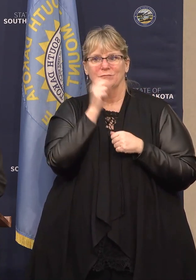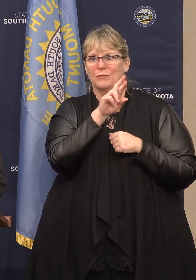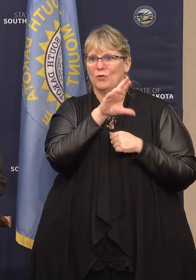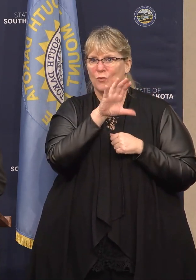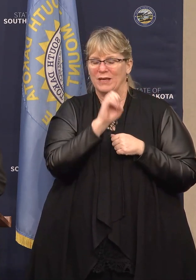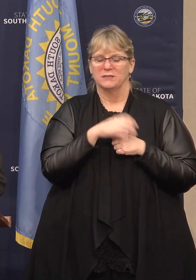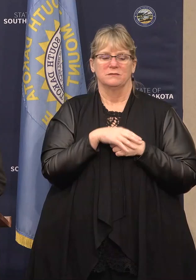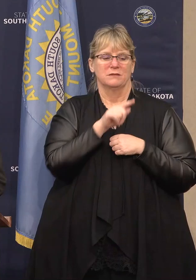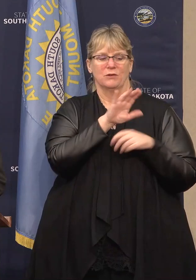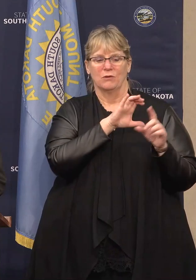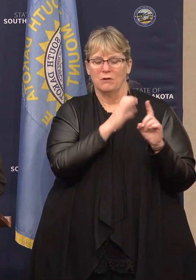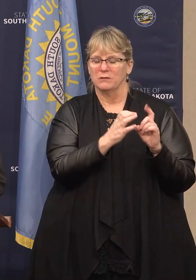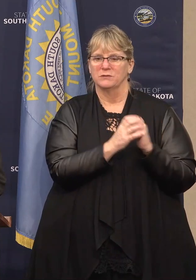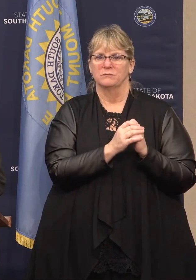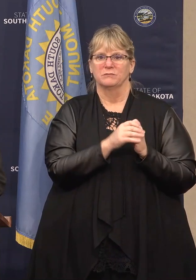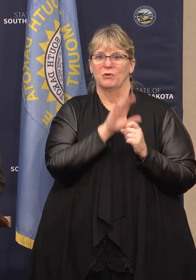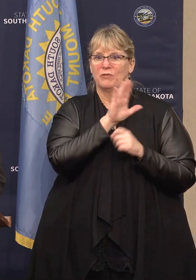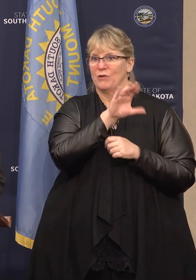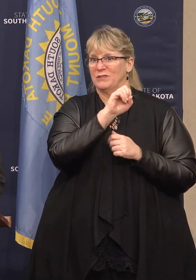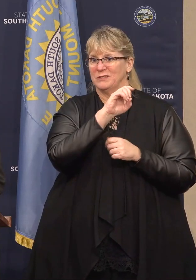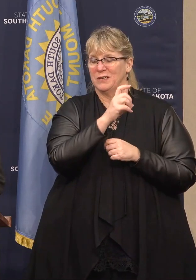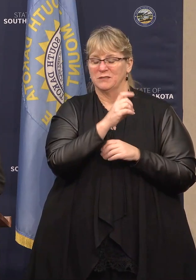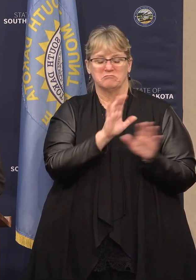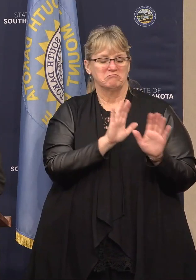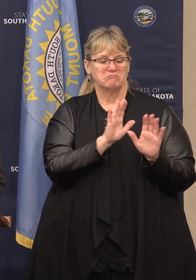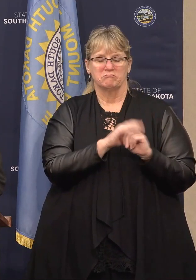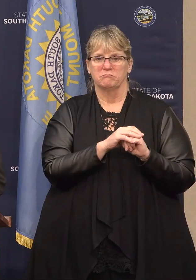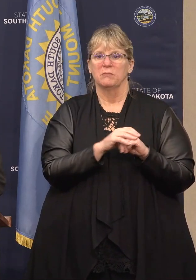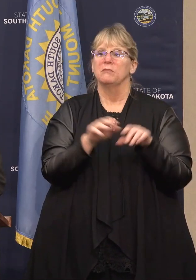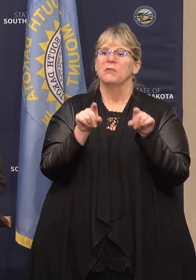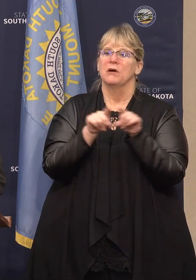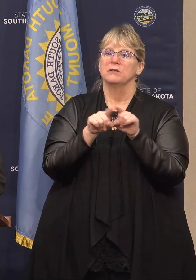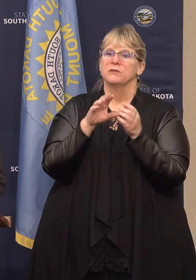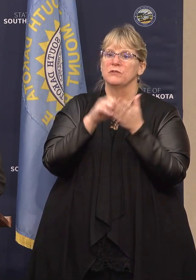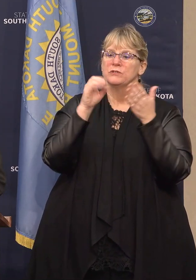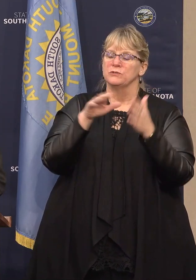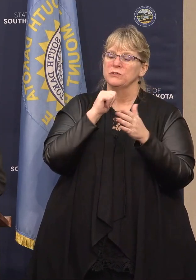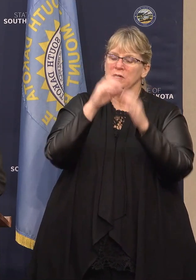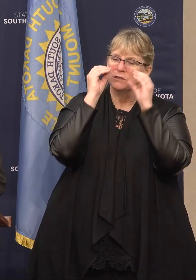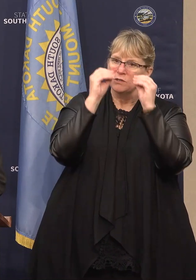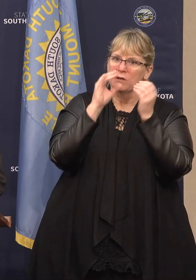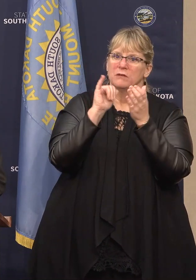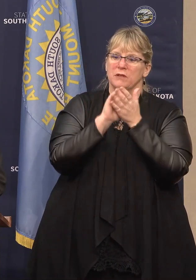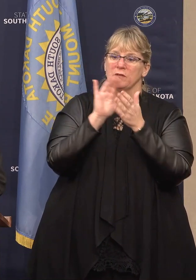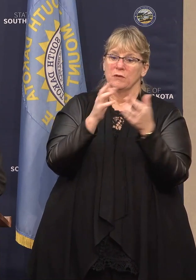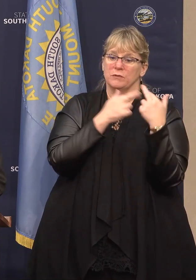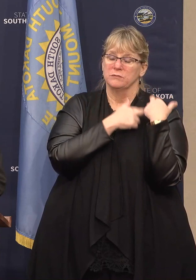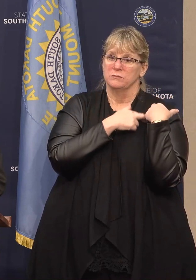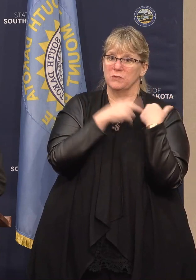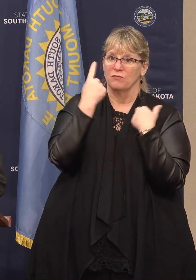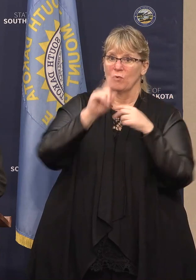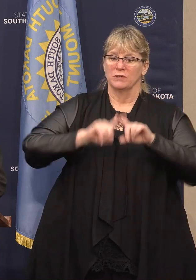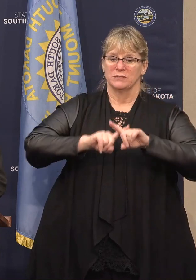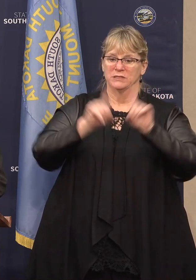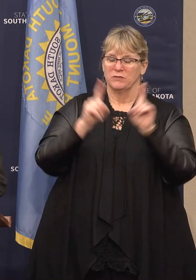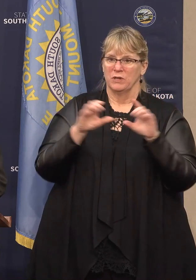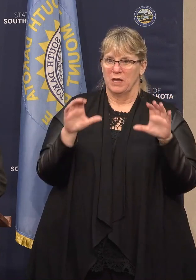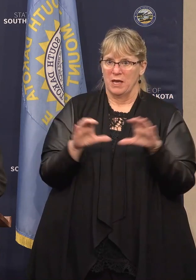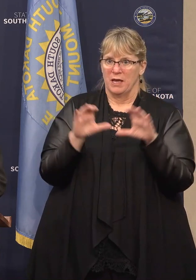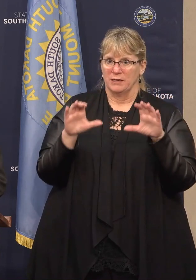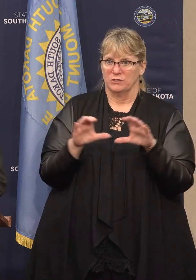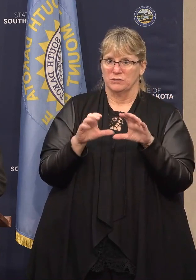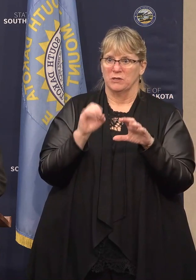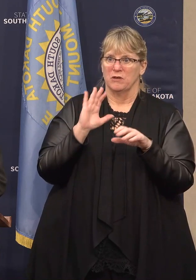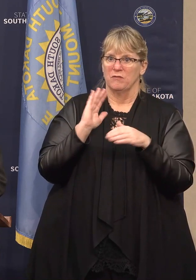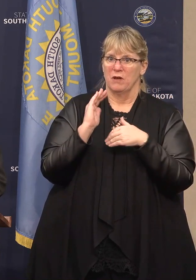their culture, or their sex, and that also our students are not taught that they are responsible for different actions of